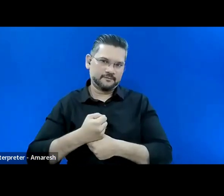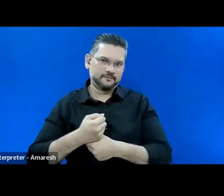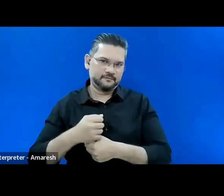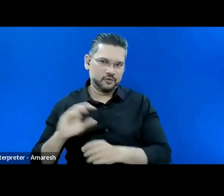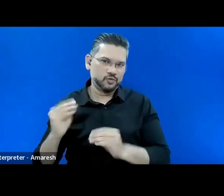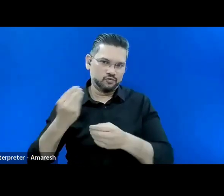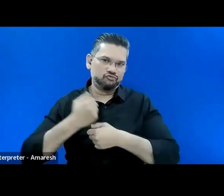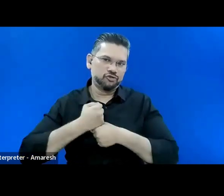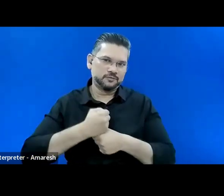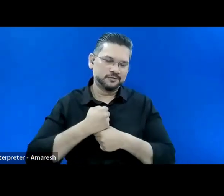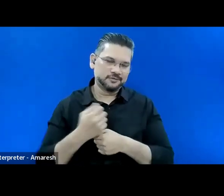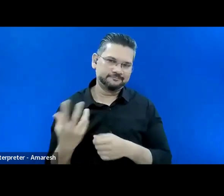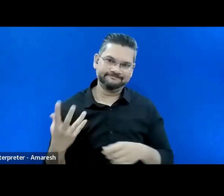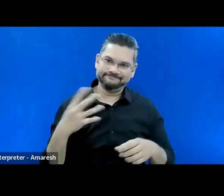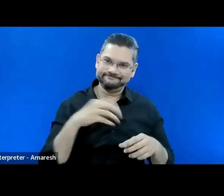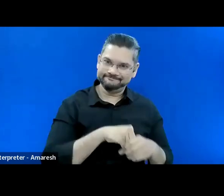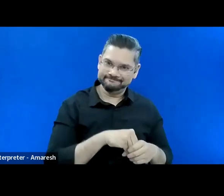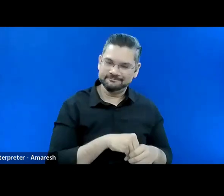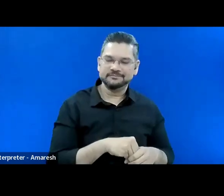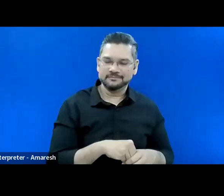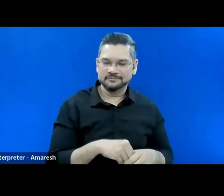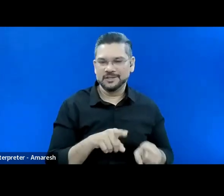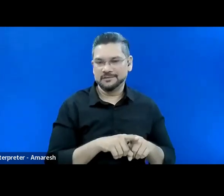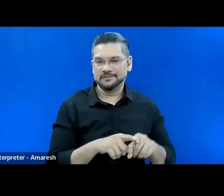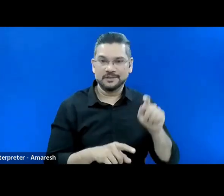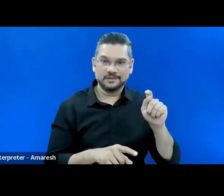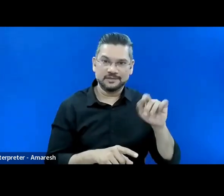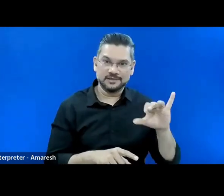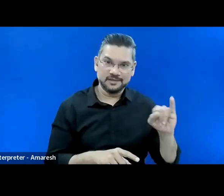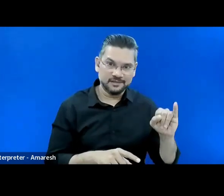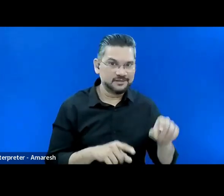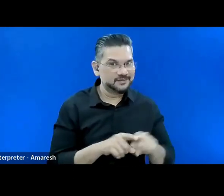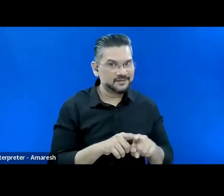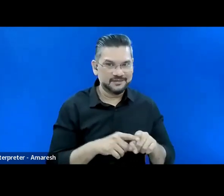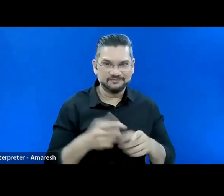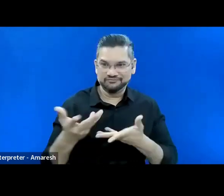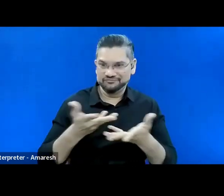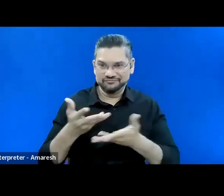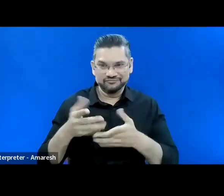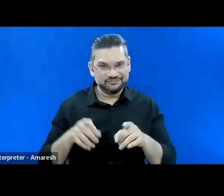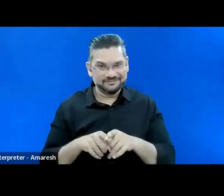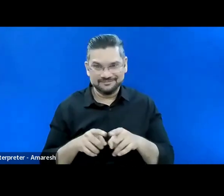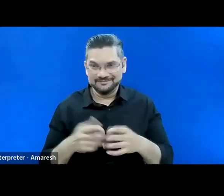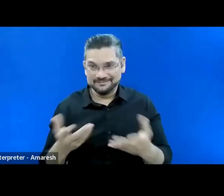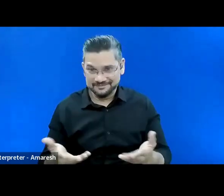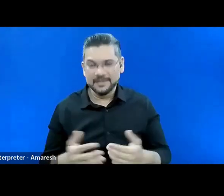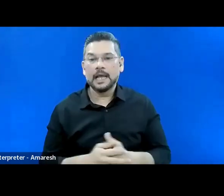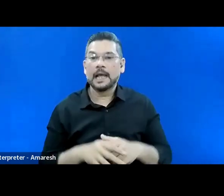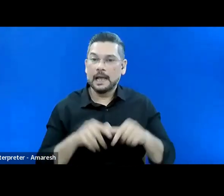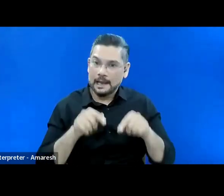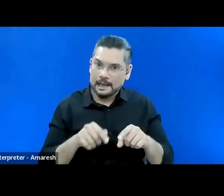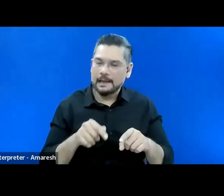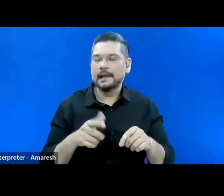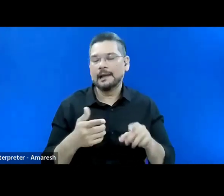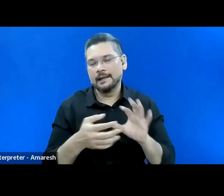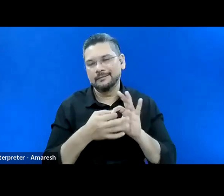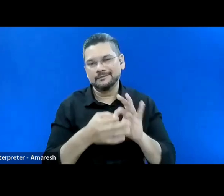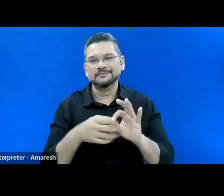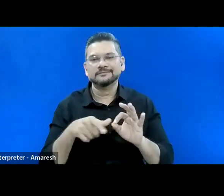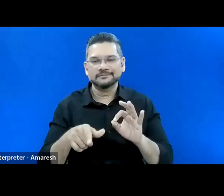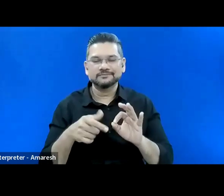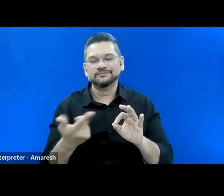has also interacted with this committee as well. And this is a committee that is focused on issues relating to youth